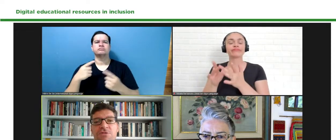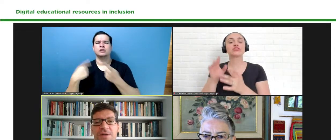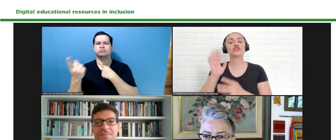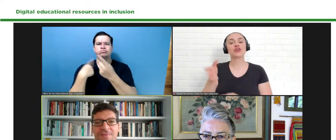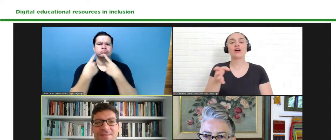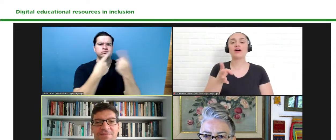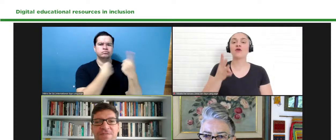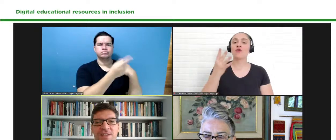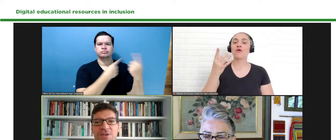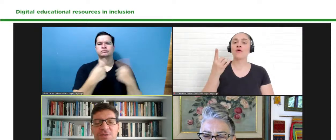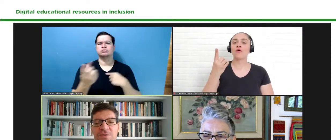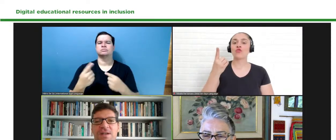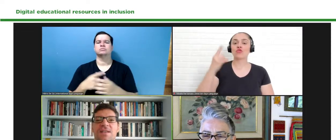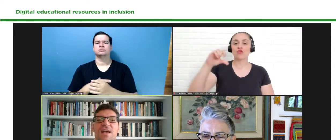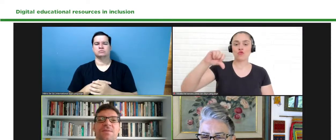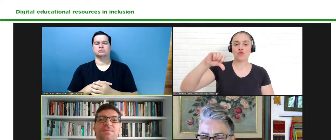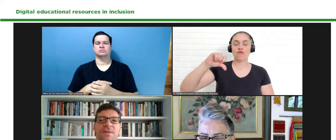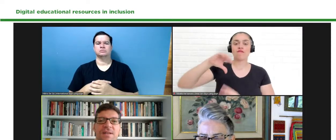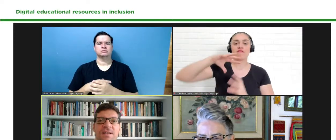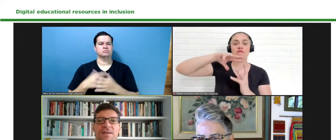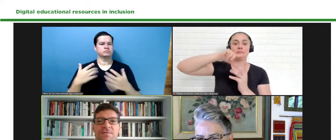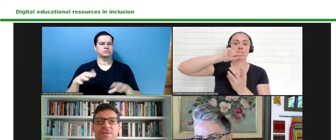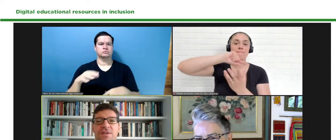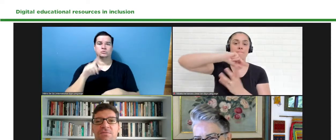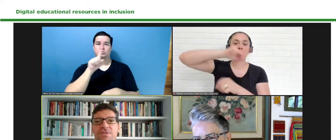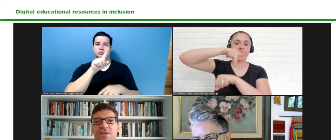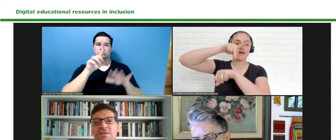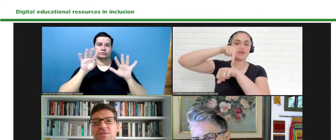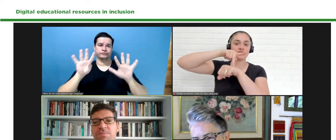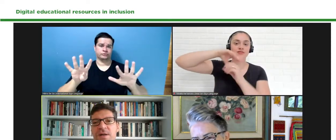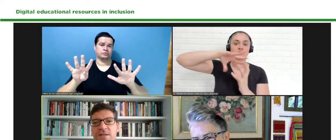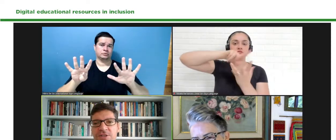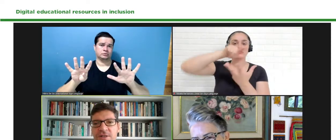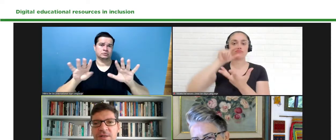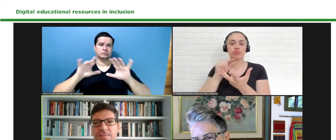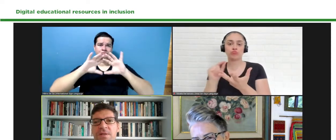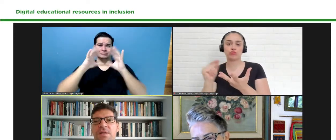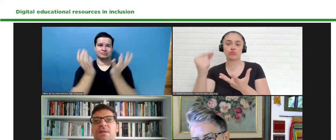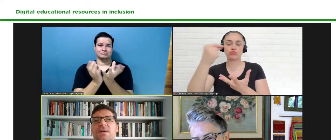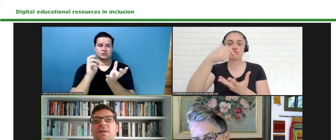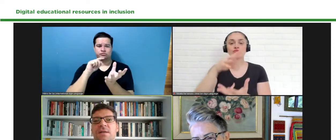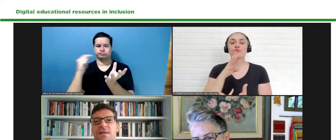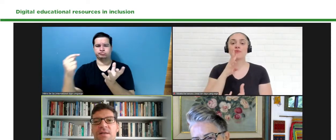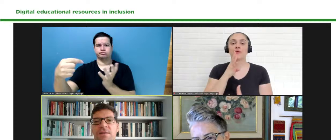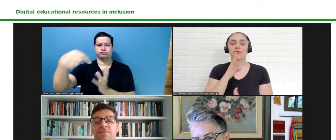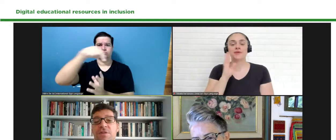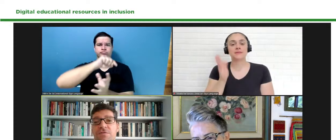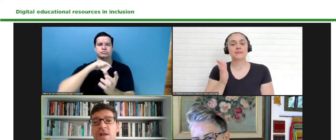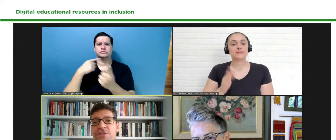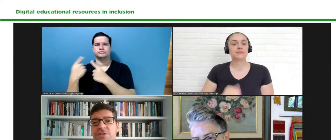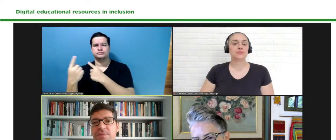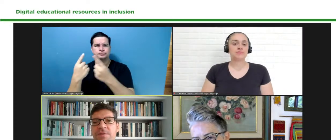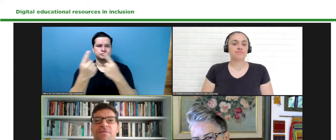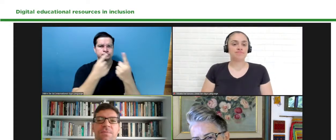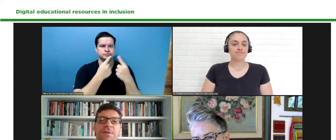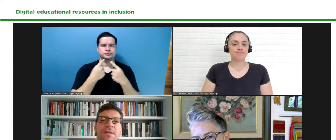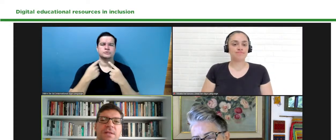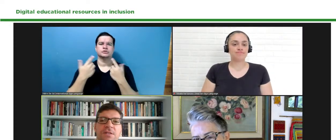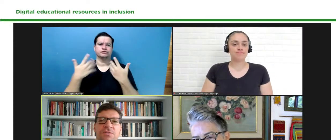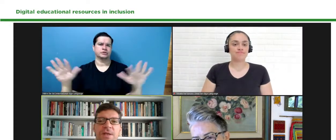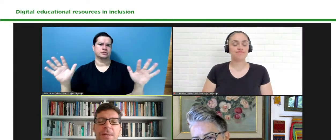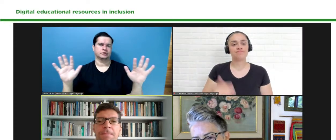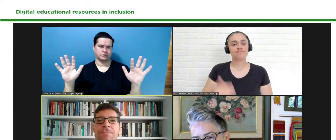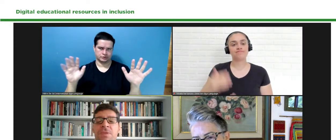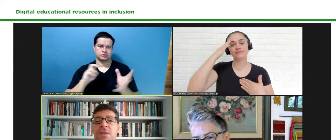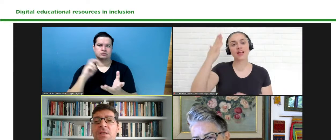So, Claudia, thank you again for the continuous partnership, for the friendship, and for being